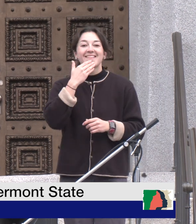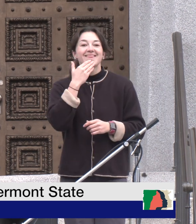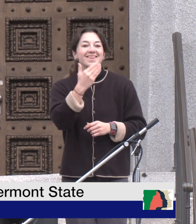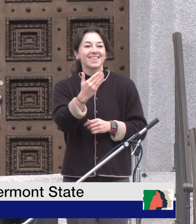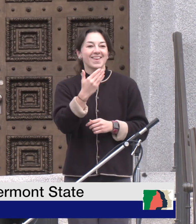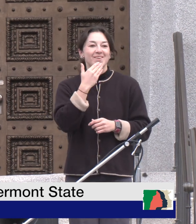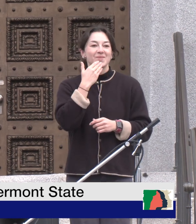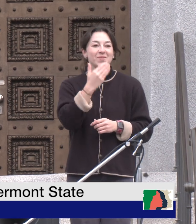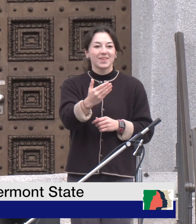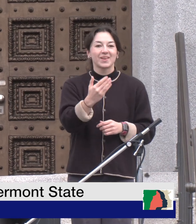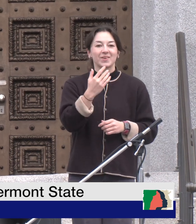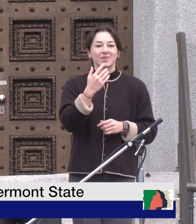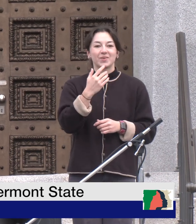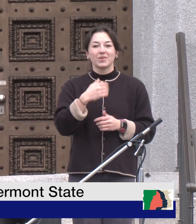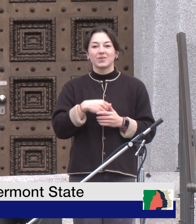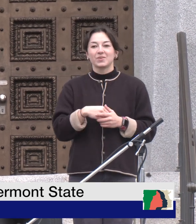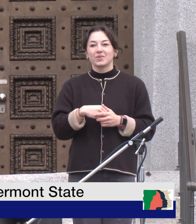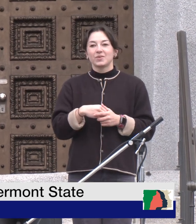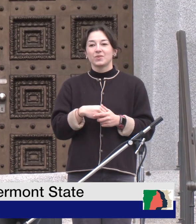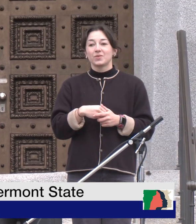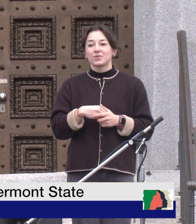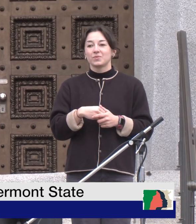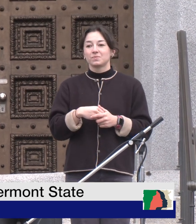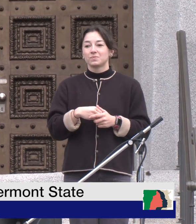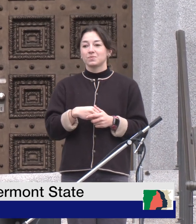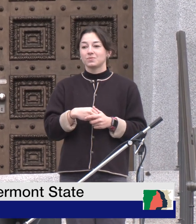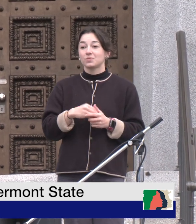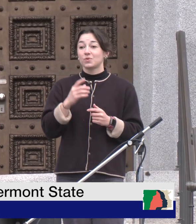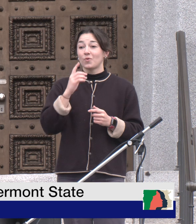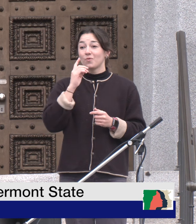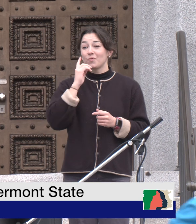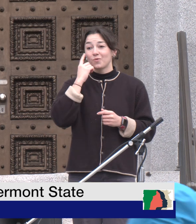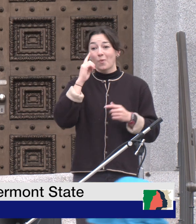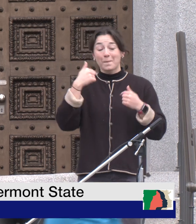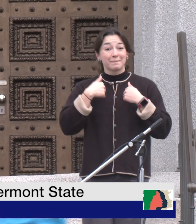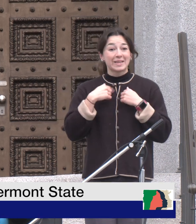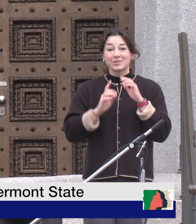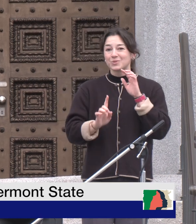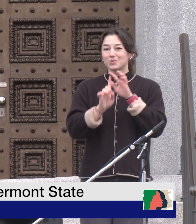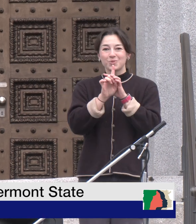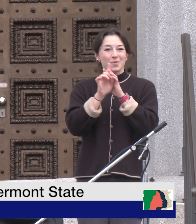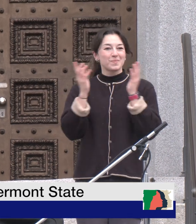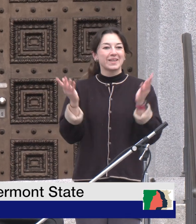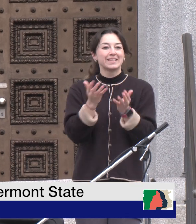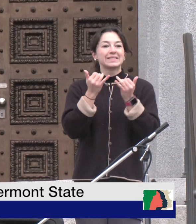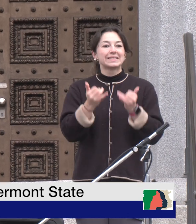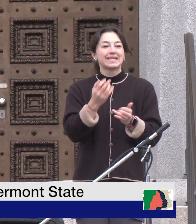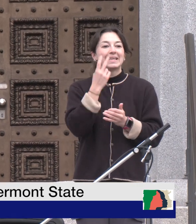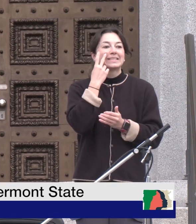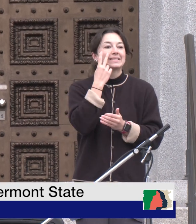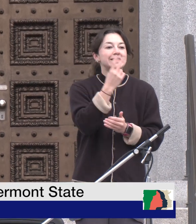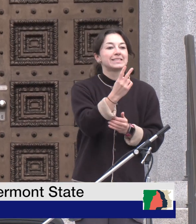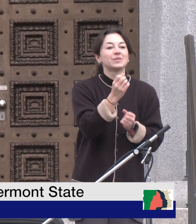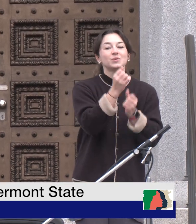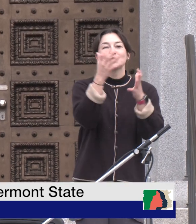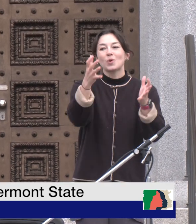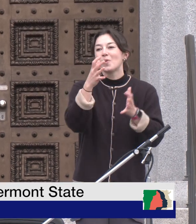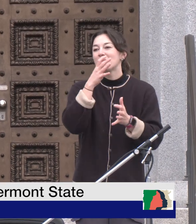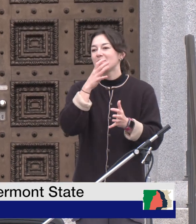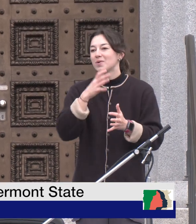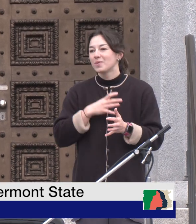for making it possible for me to be here and to see so many